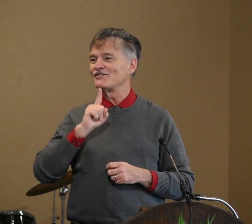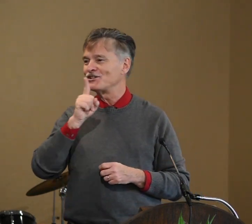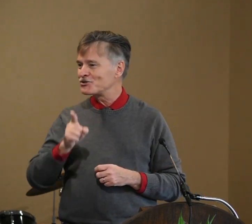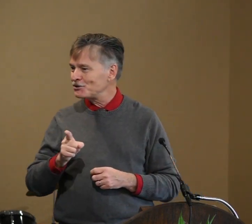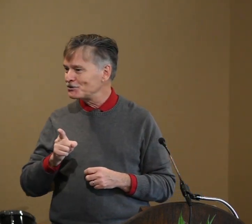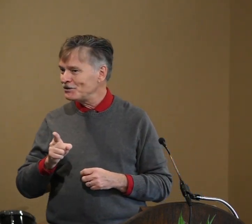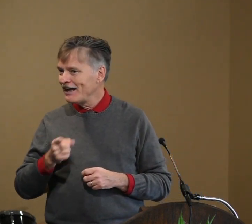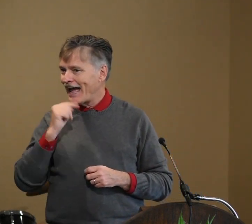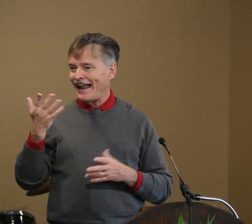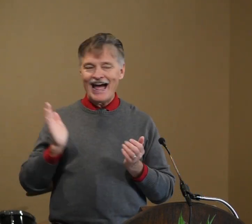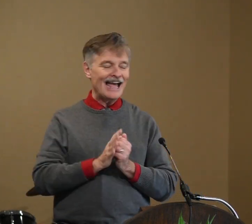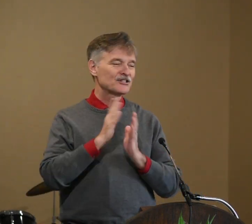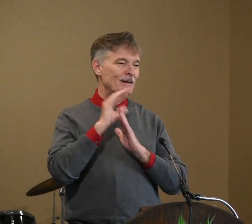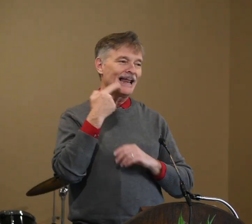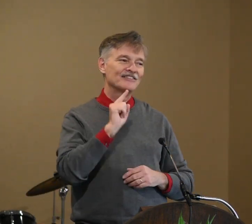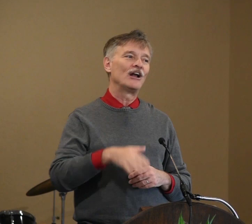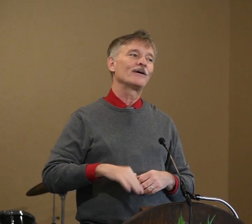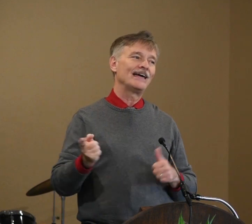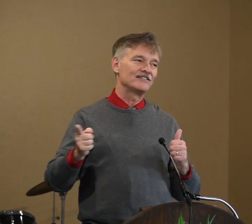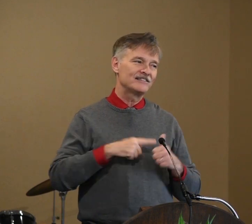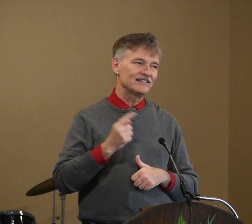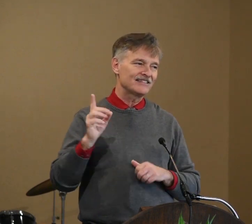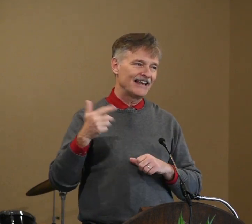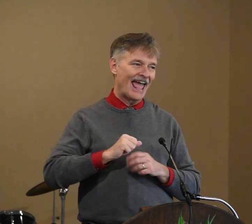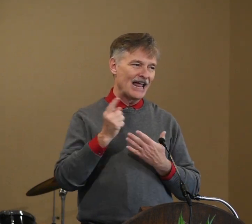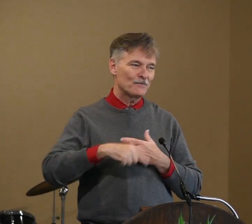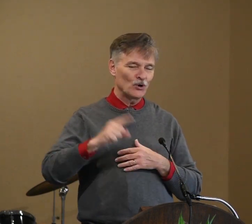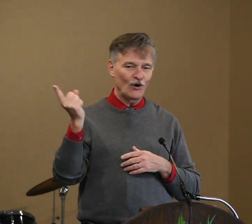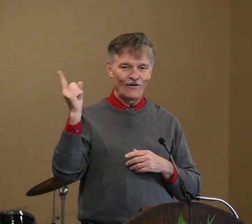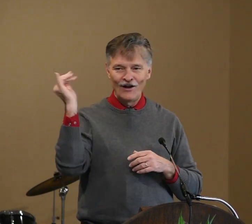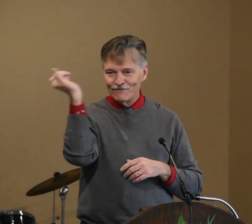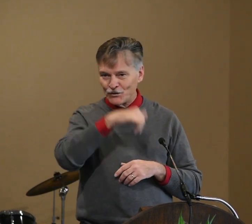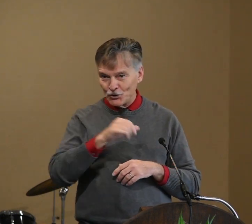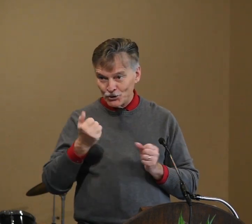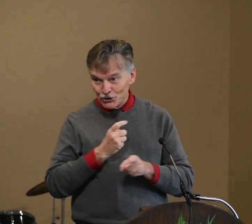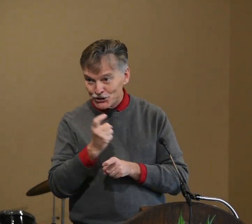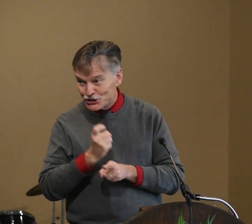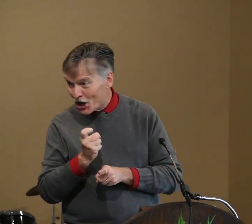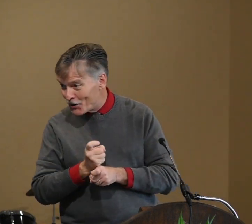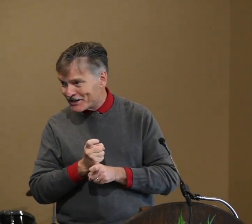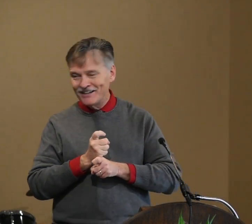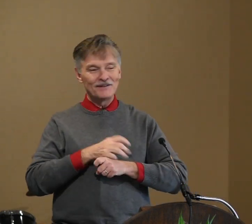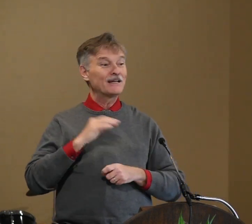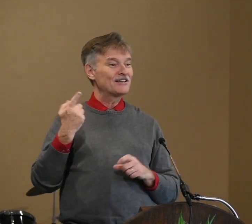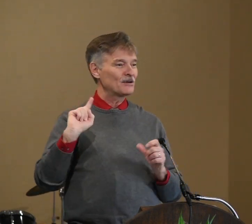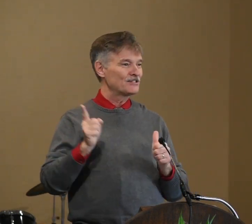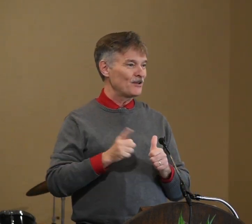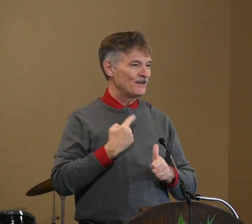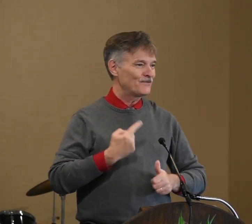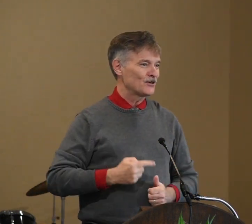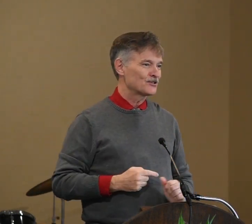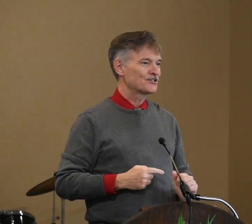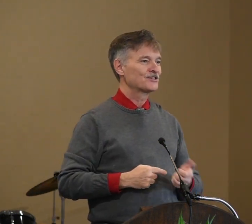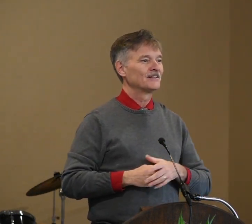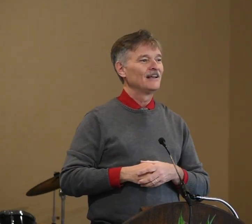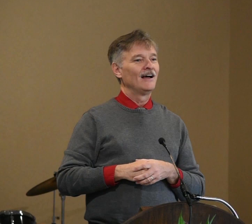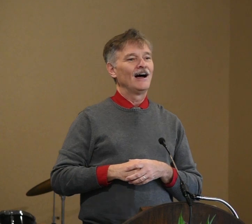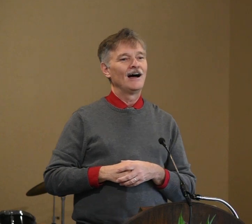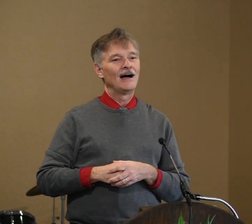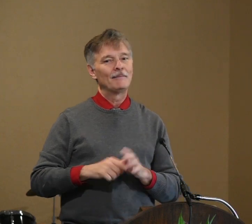wasn't true. And I asked Pat, I said, okay, is this an April Fool's joke? Because it was on the 1st. And